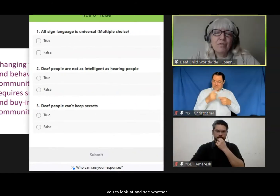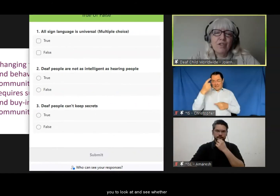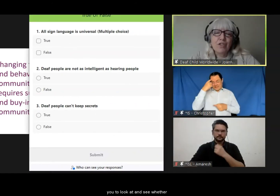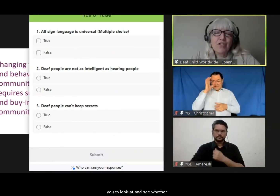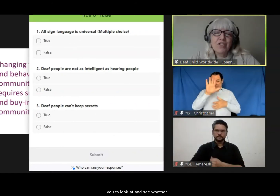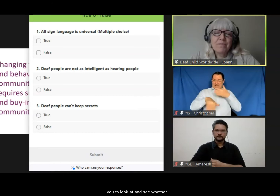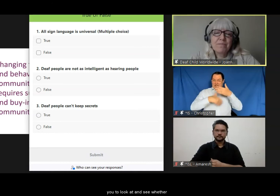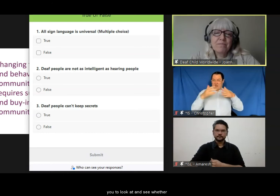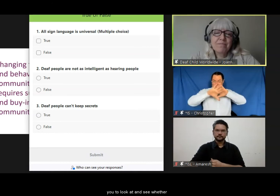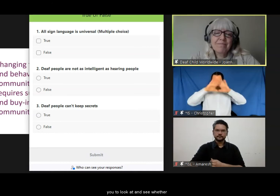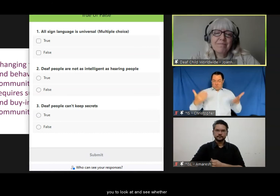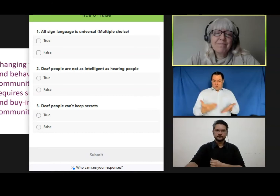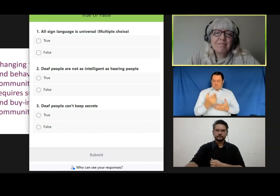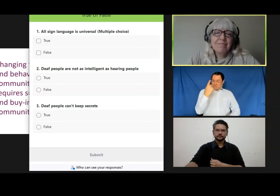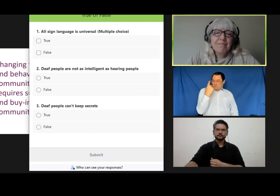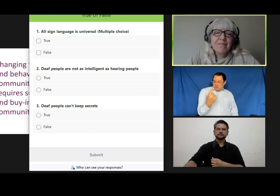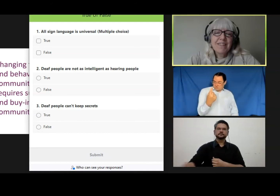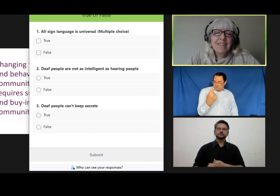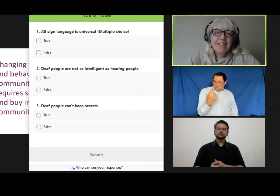or false.